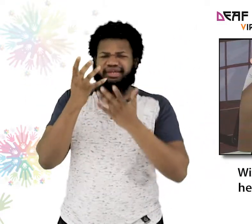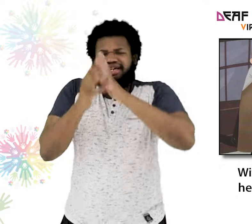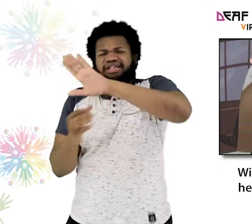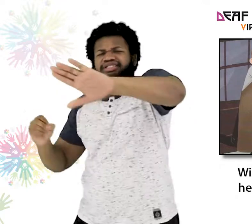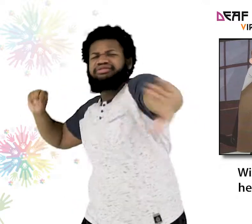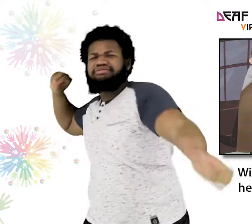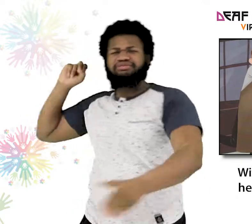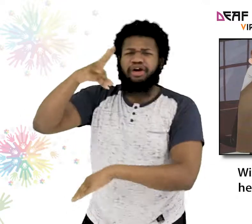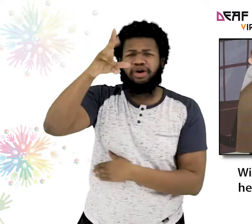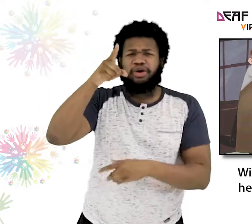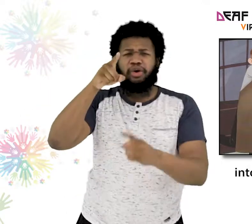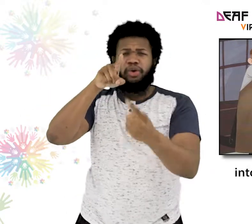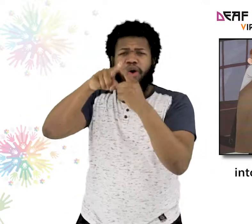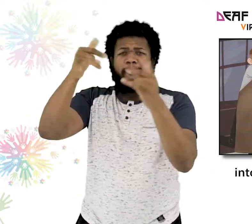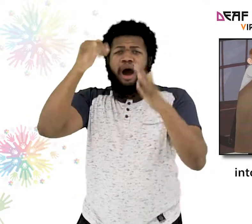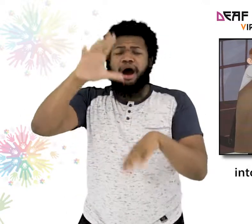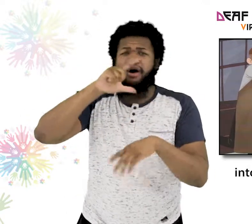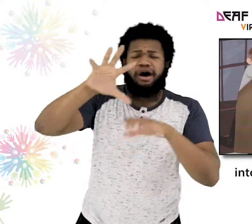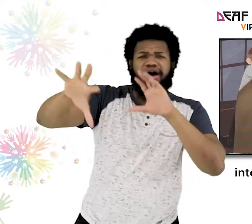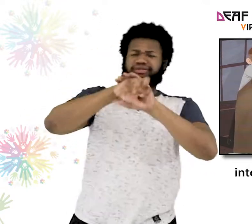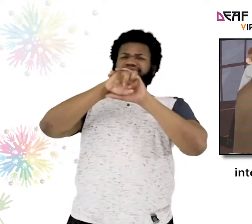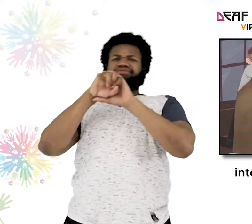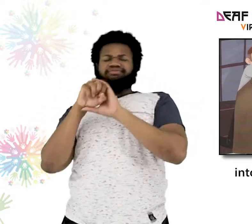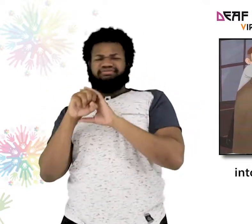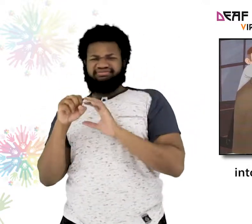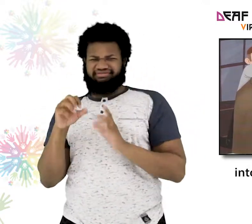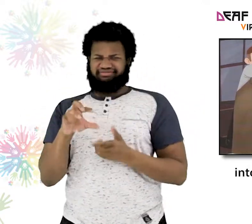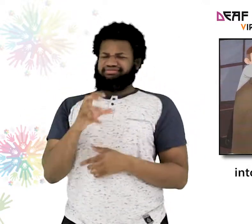ball straight into an amazed player's waiting hand.